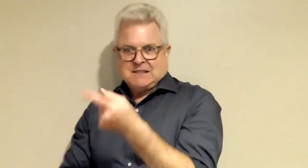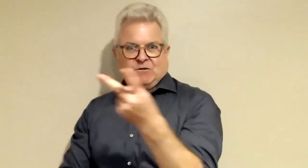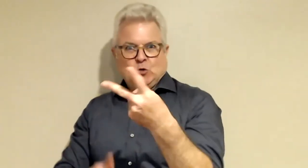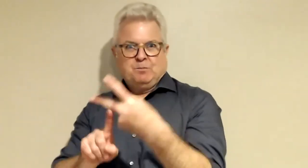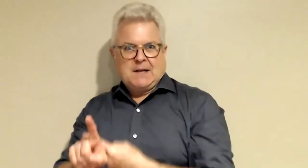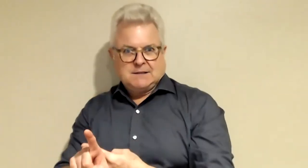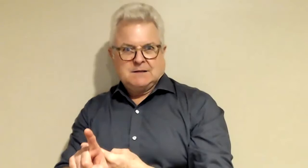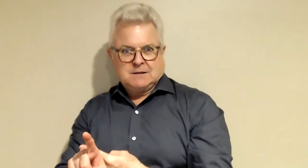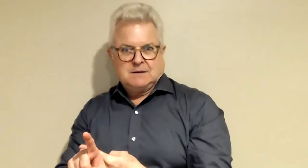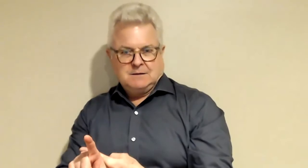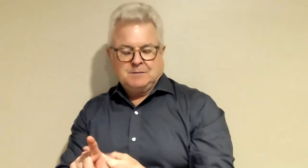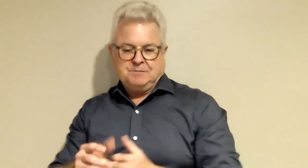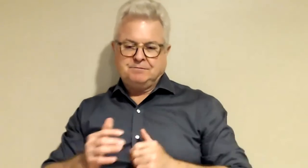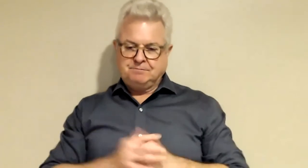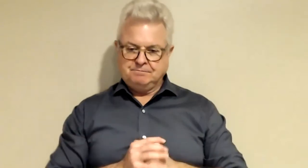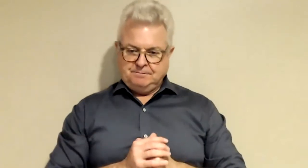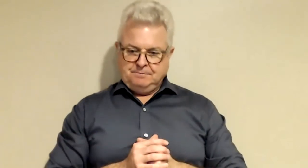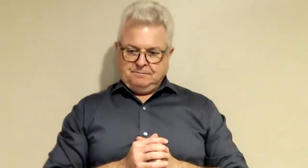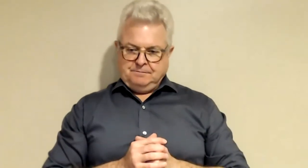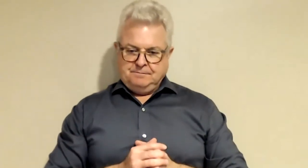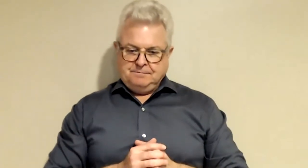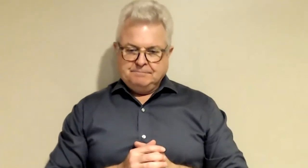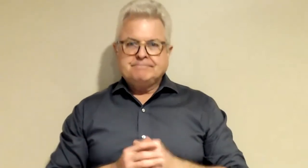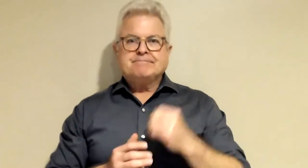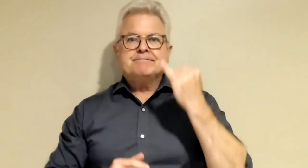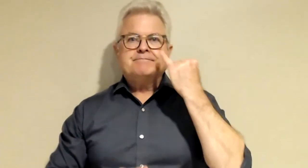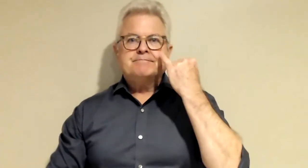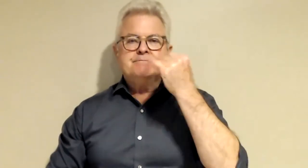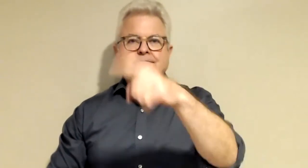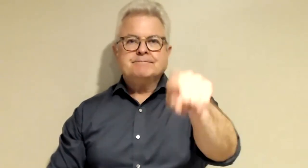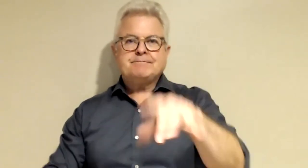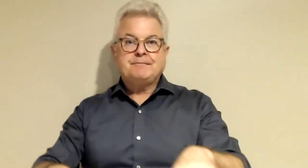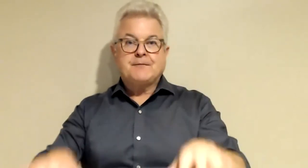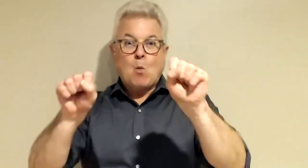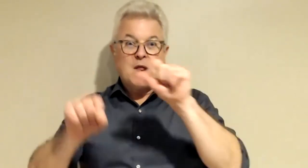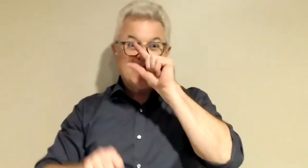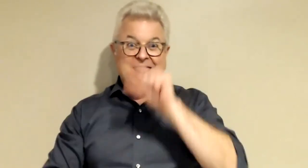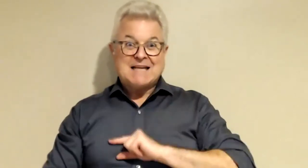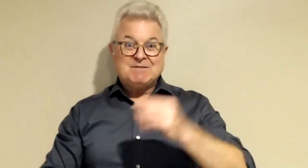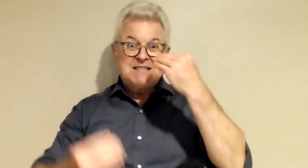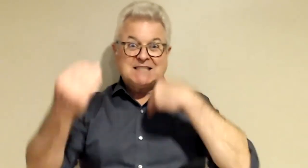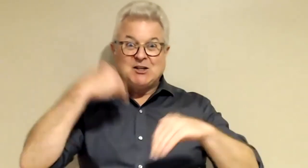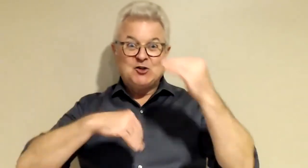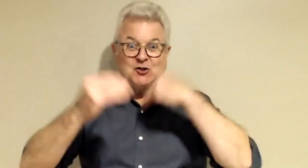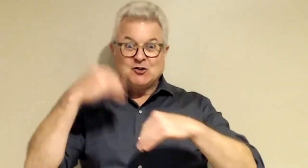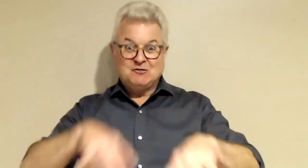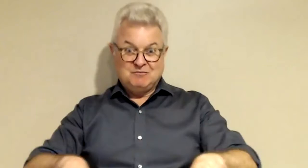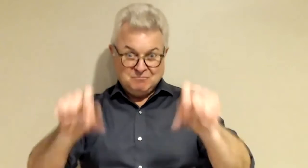down for the next 2 months. So we need to really buckle down and double down on this. If you're hosting a